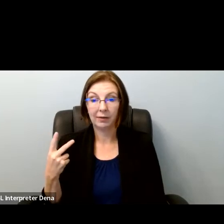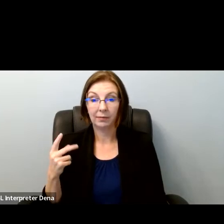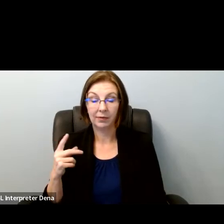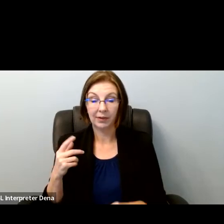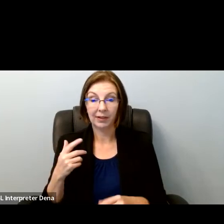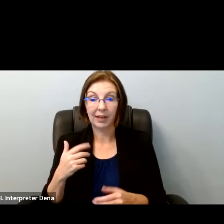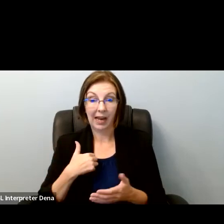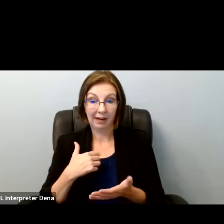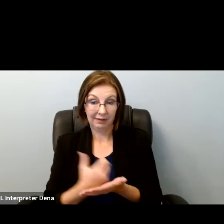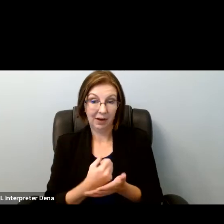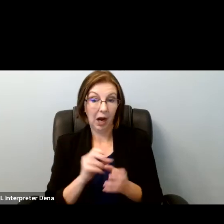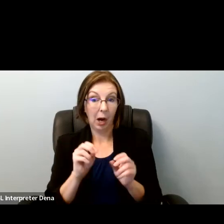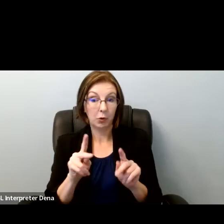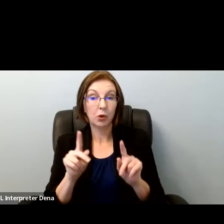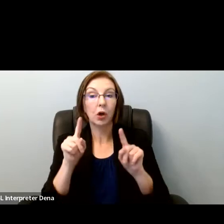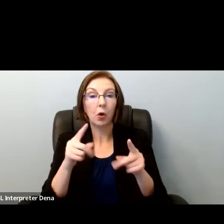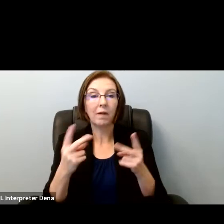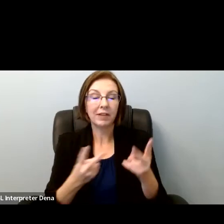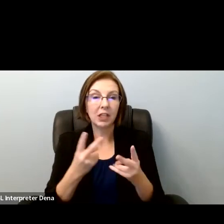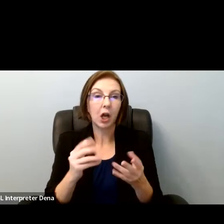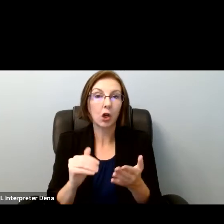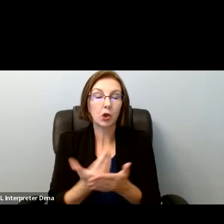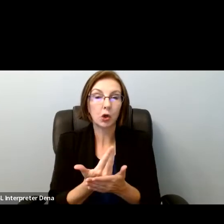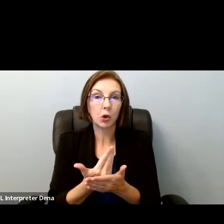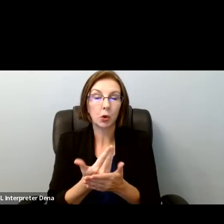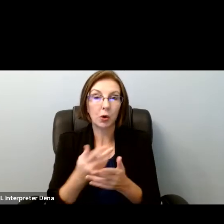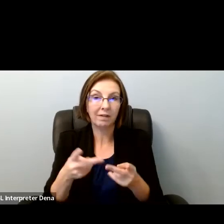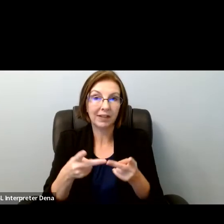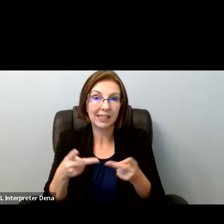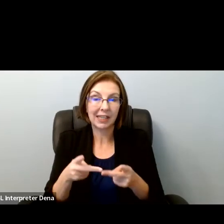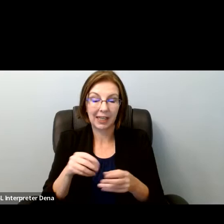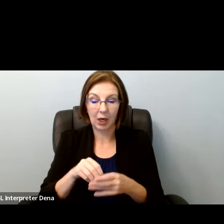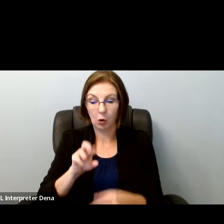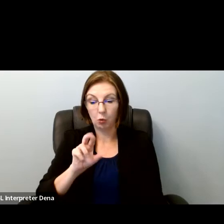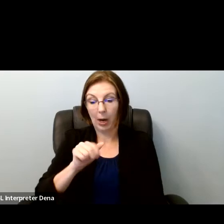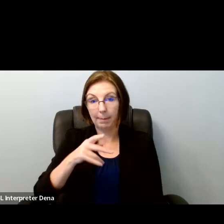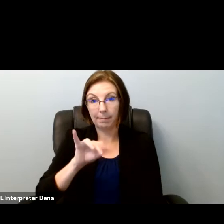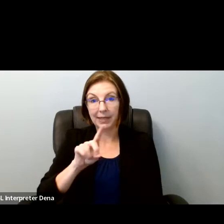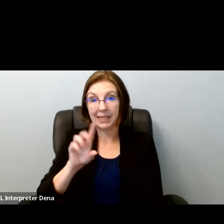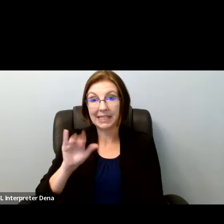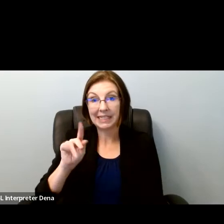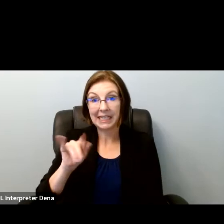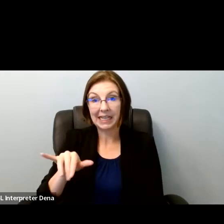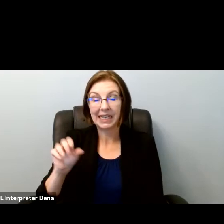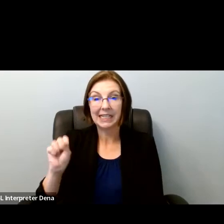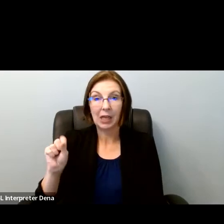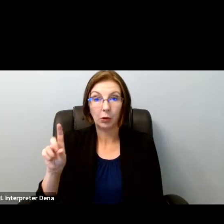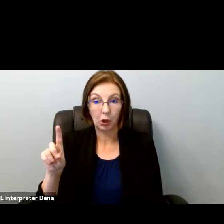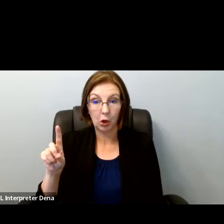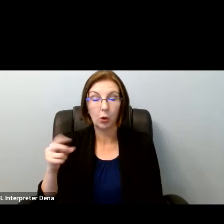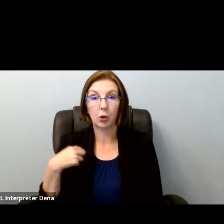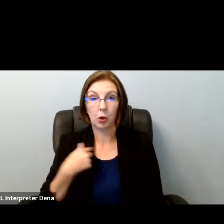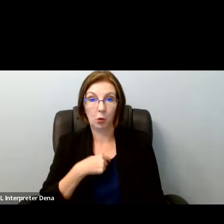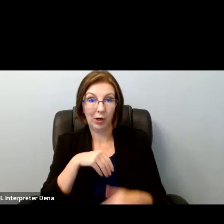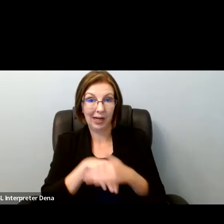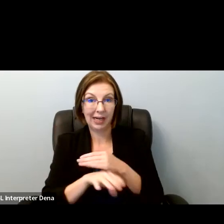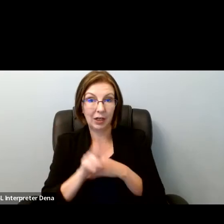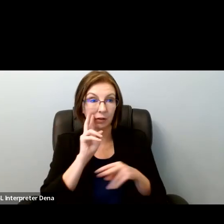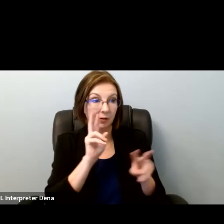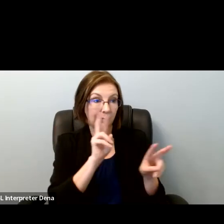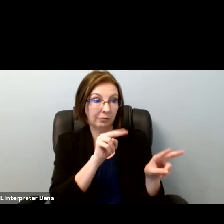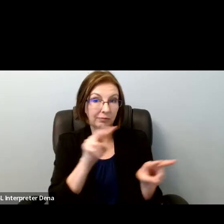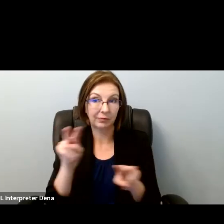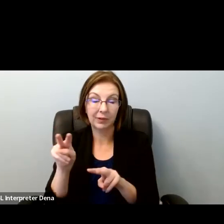chance to visit a new facility in Rapid City, South Dakota to check out the accessibility that Indian